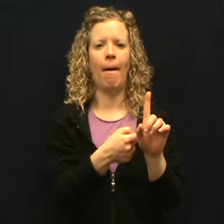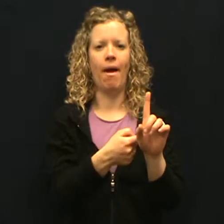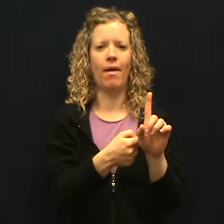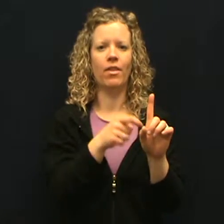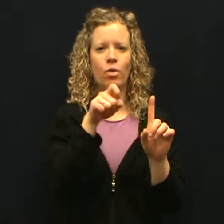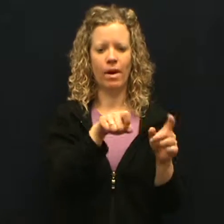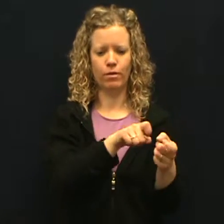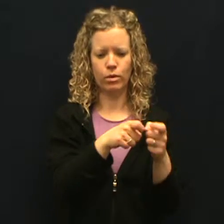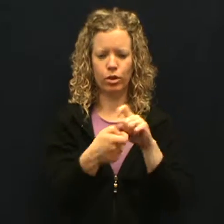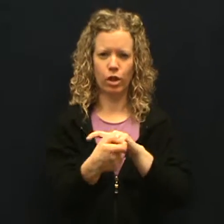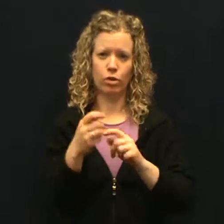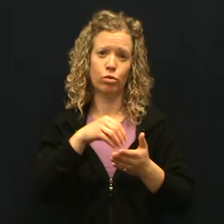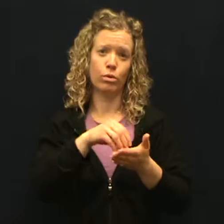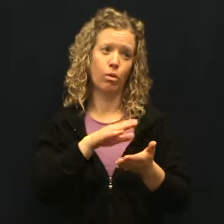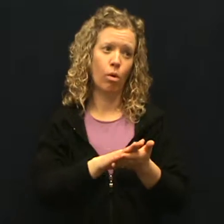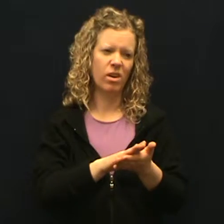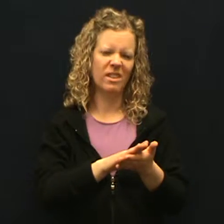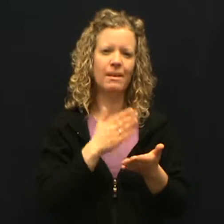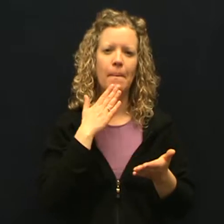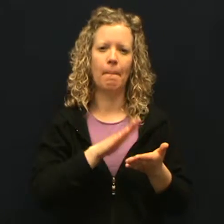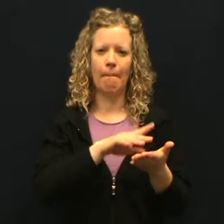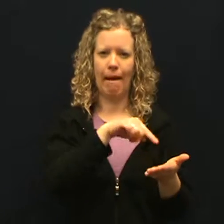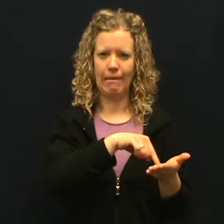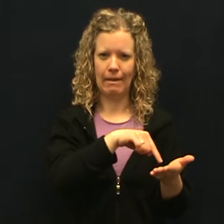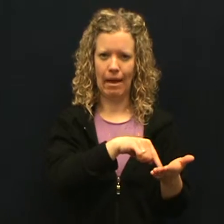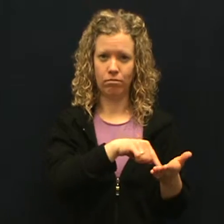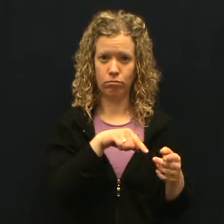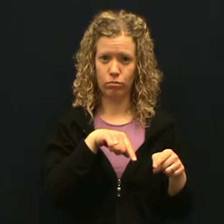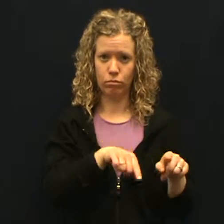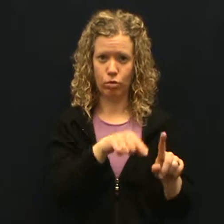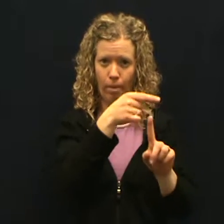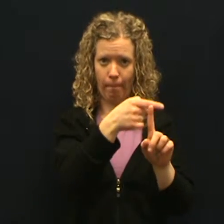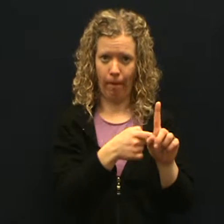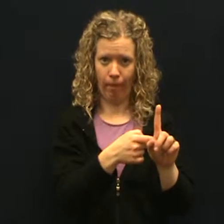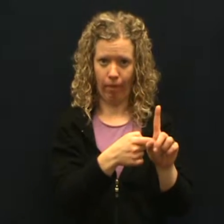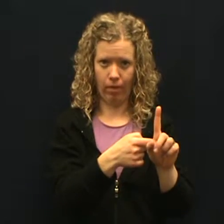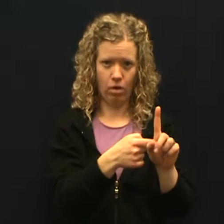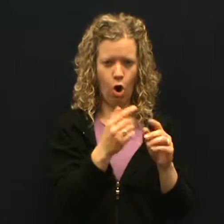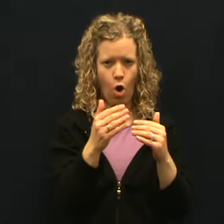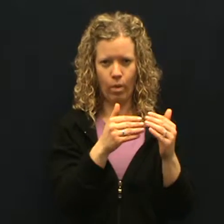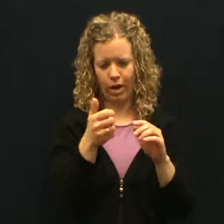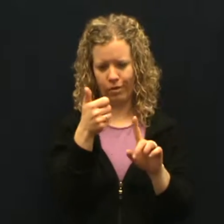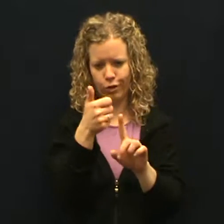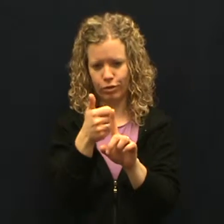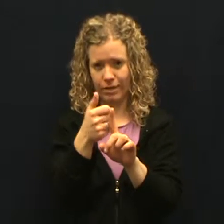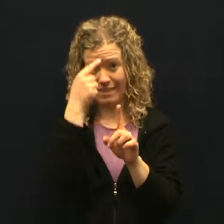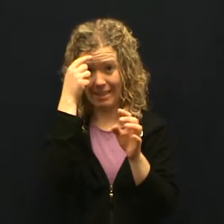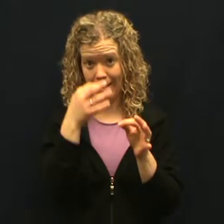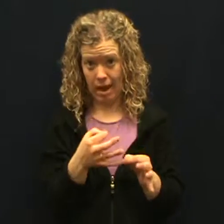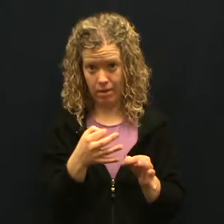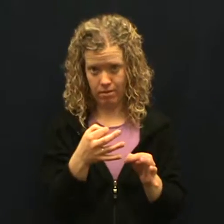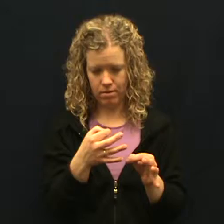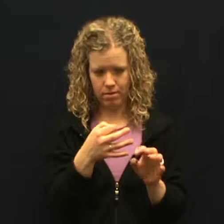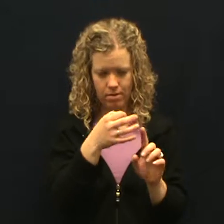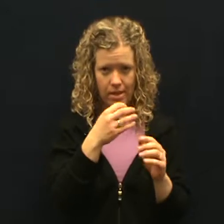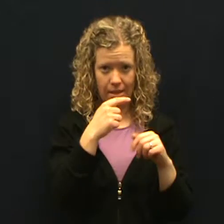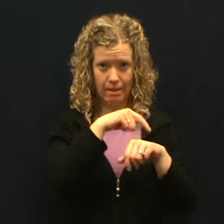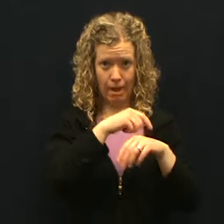estimated bad debts in that period in which you've made the credit sales. And then secondly, when you know